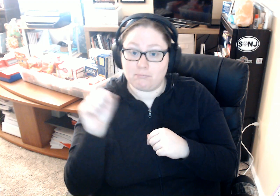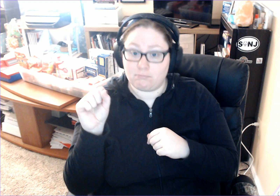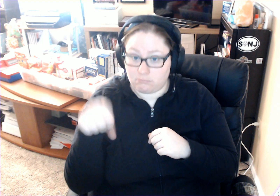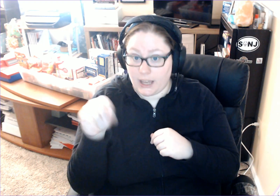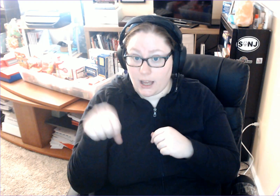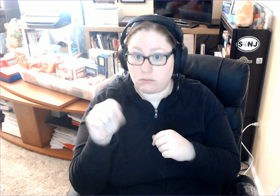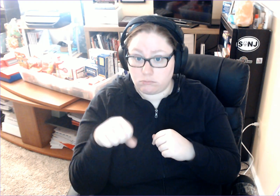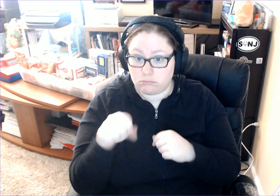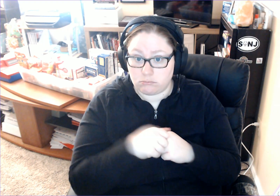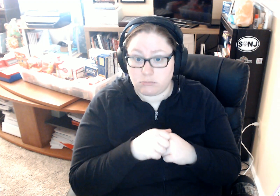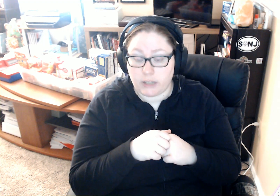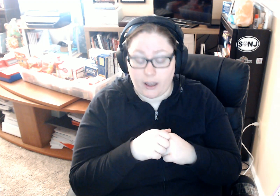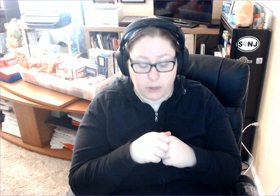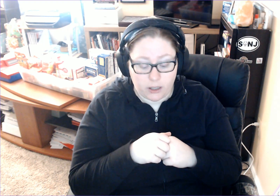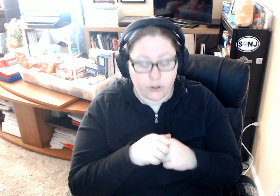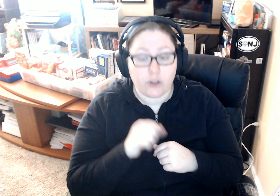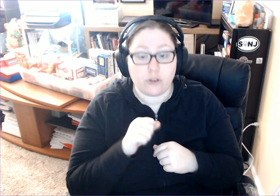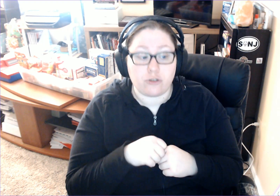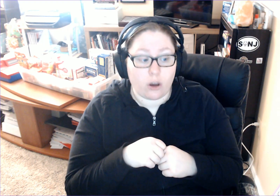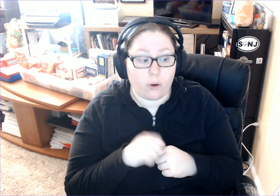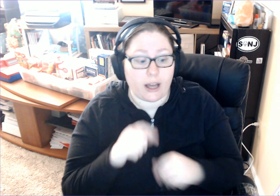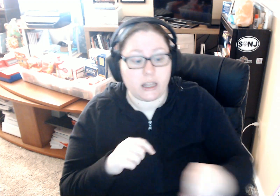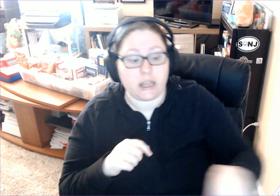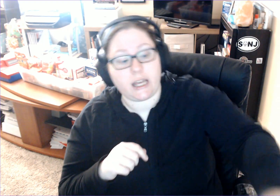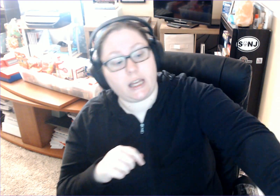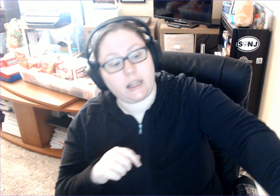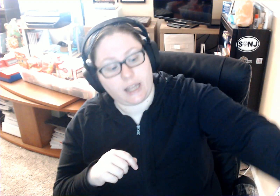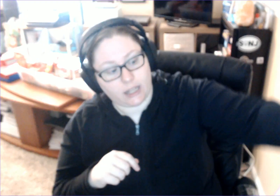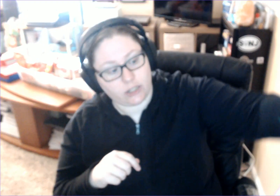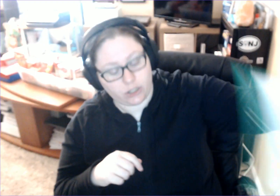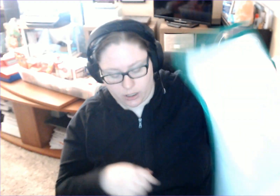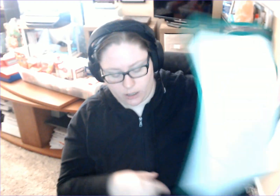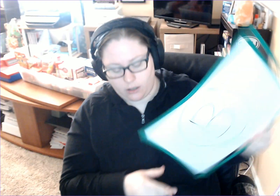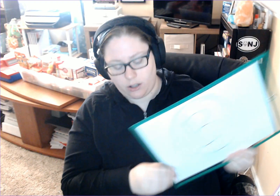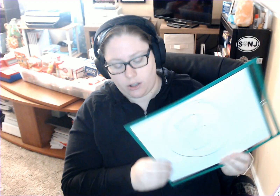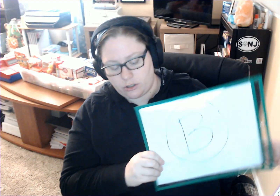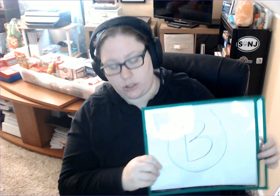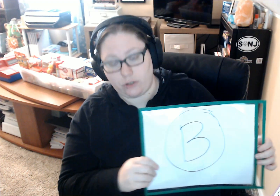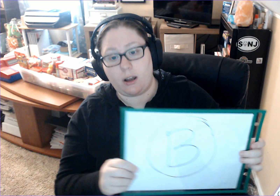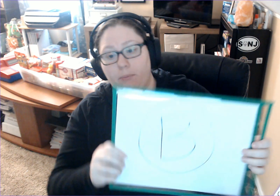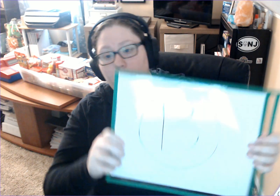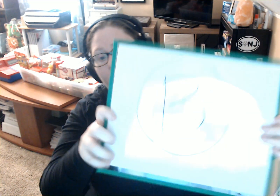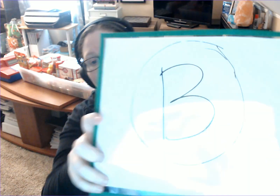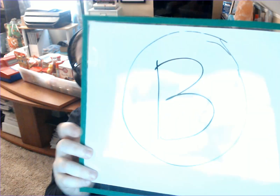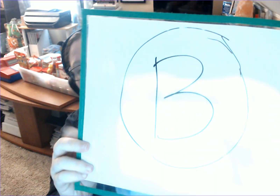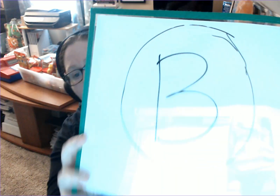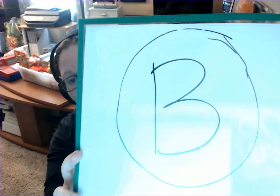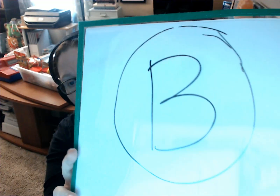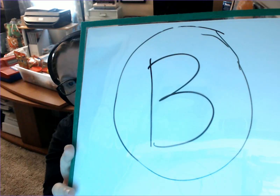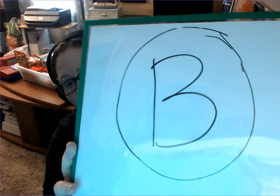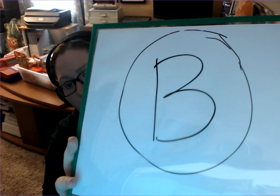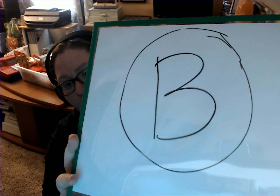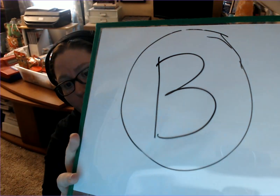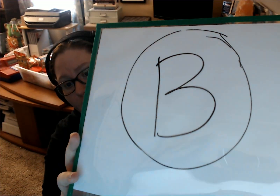Yeah, yeah, it will. So I think the answer to number 3 is B,